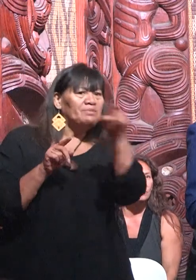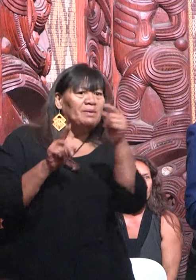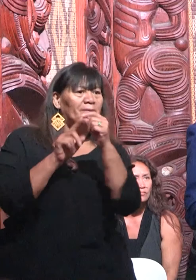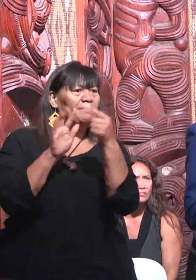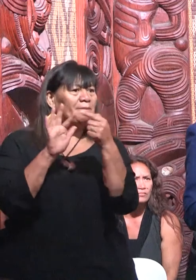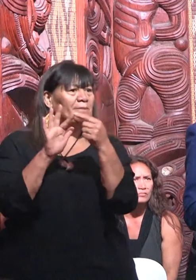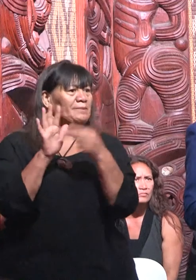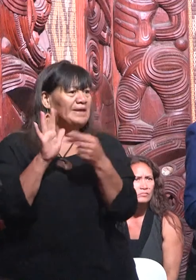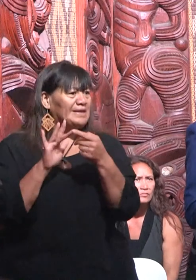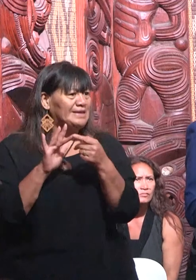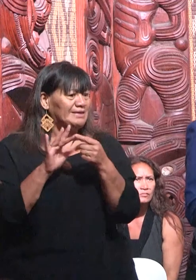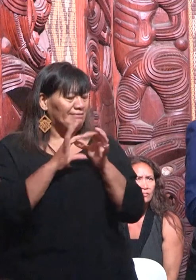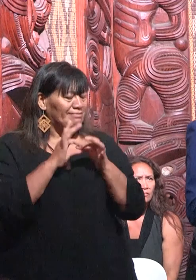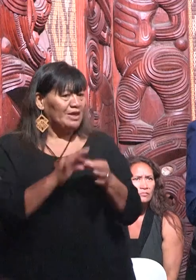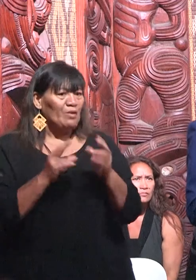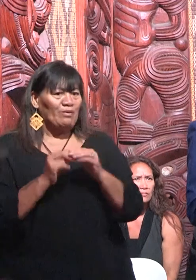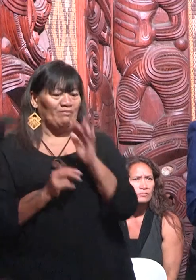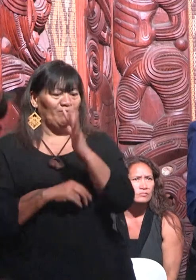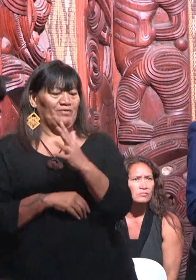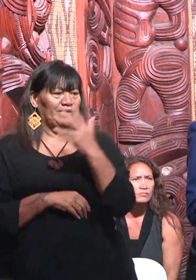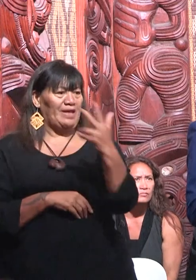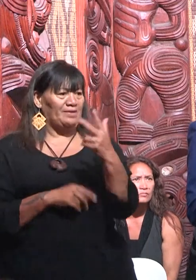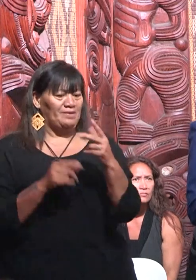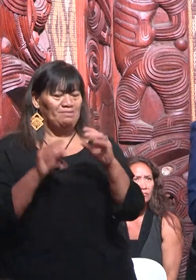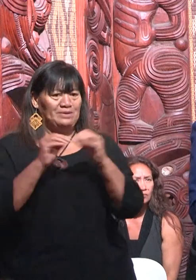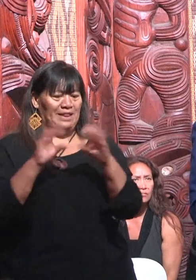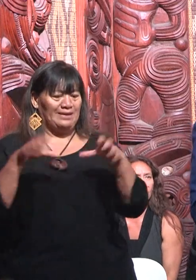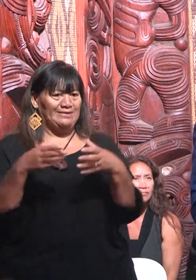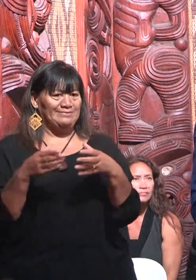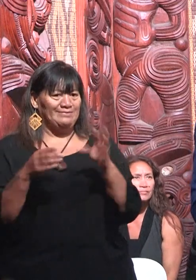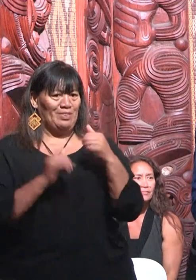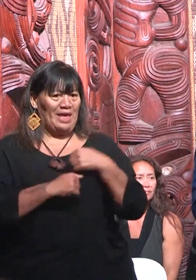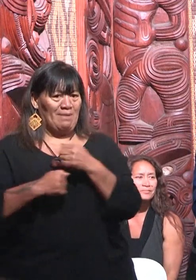the commander of the 58th Regiment, those facts cannot be denied.